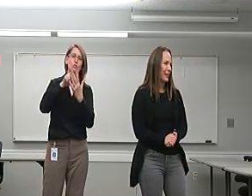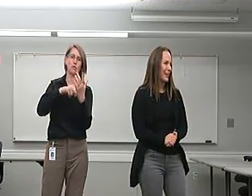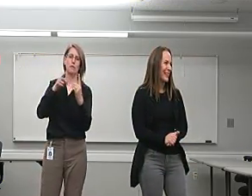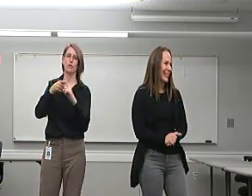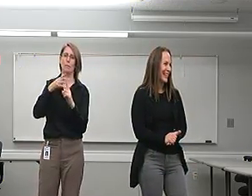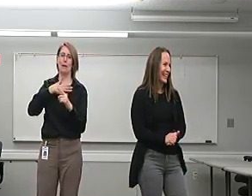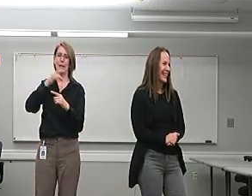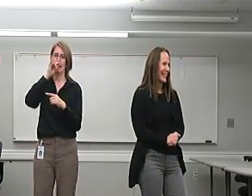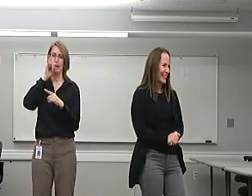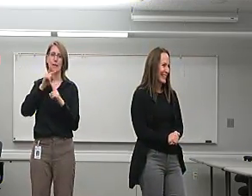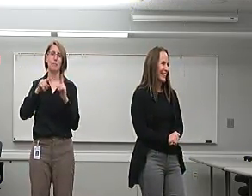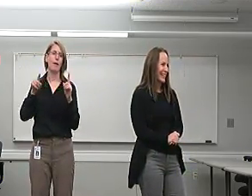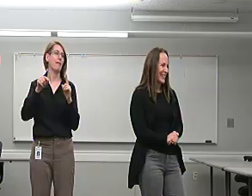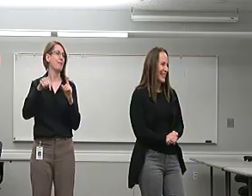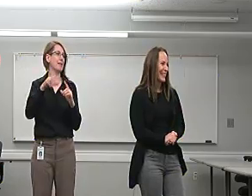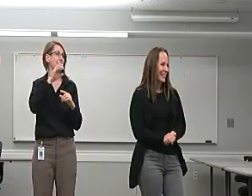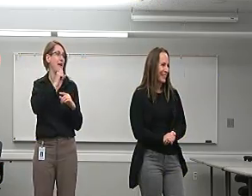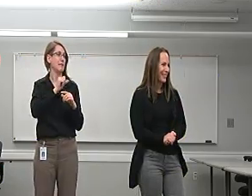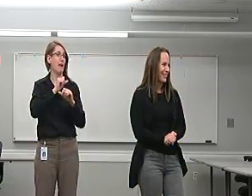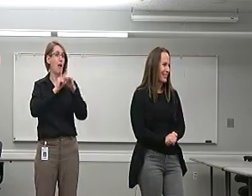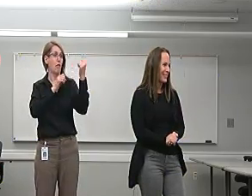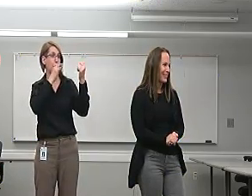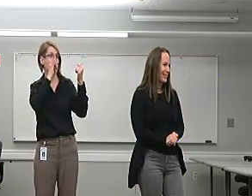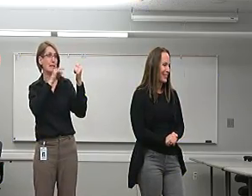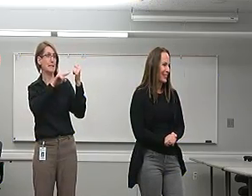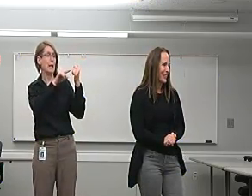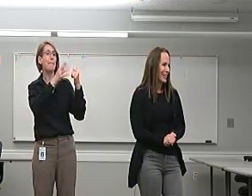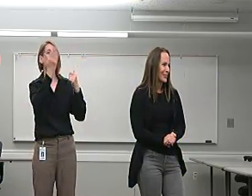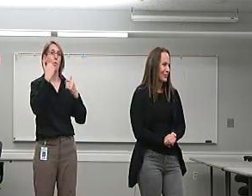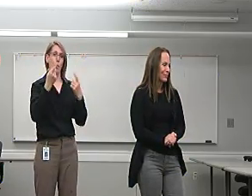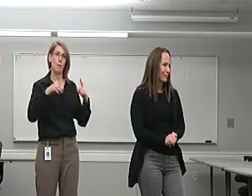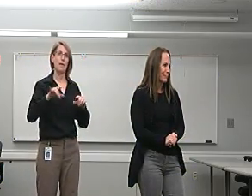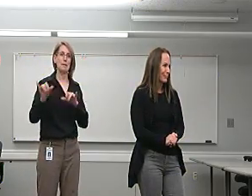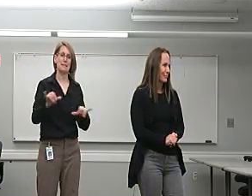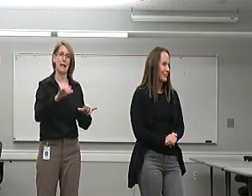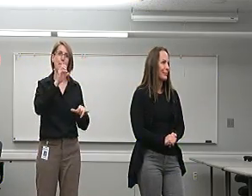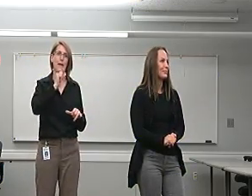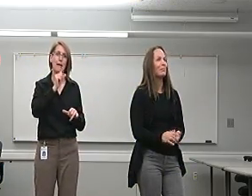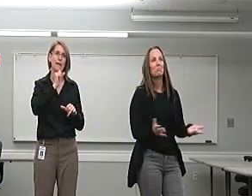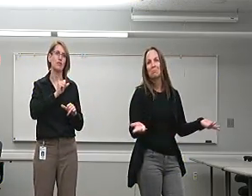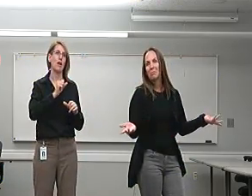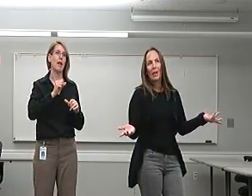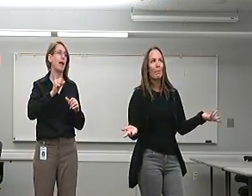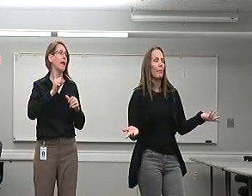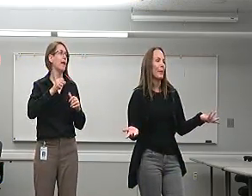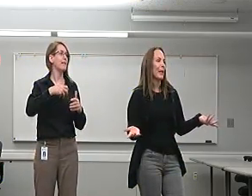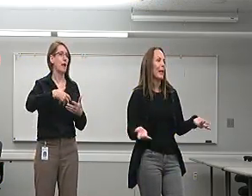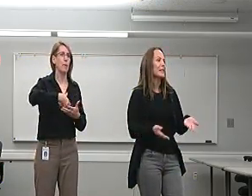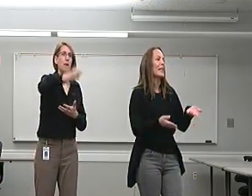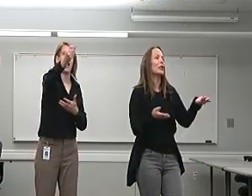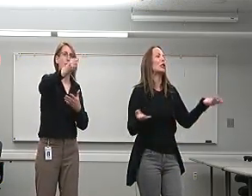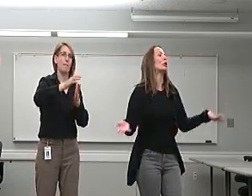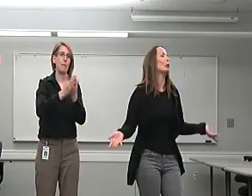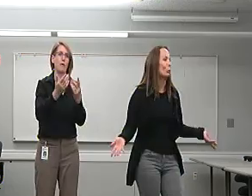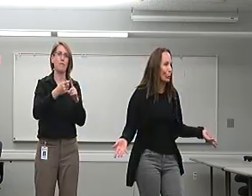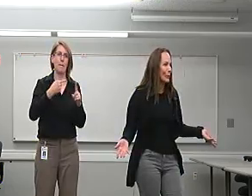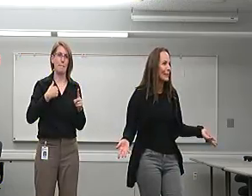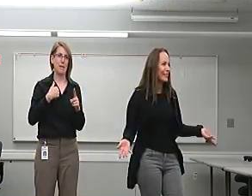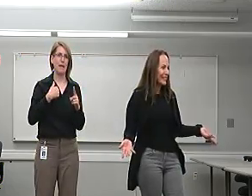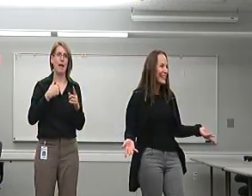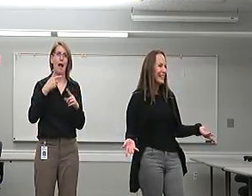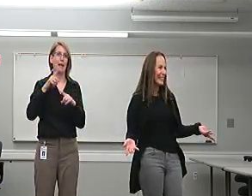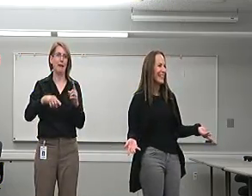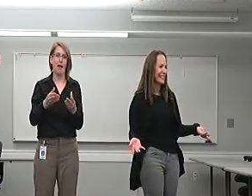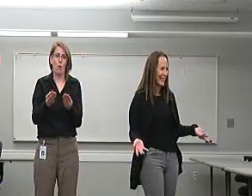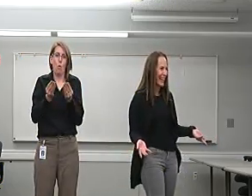two were doing were like keeping the books for me. I couldn't even turn the page. Because they're two. I'm holding the book. How